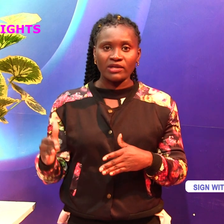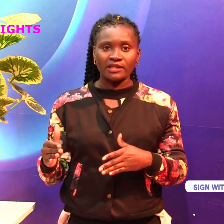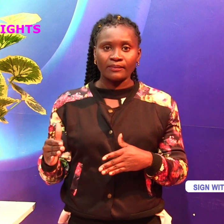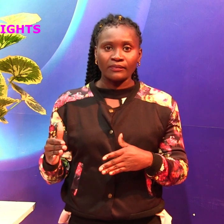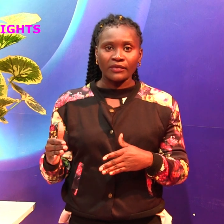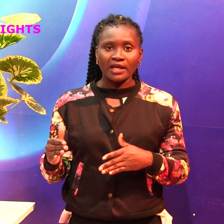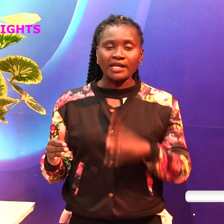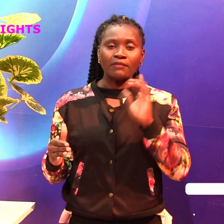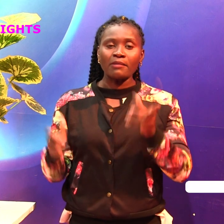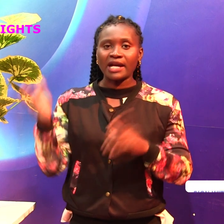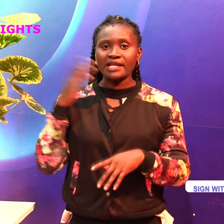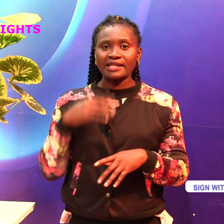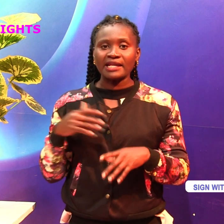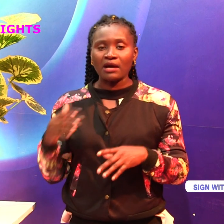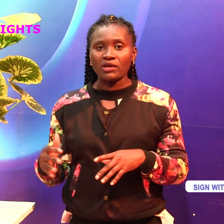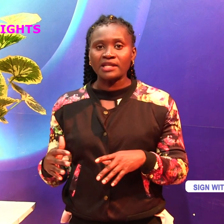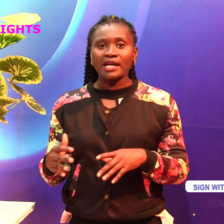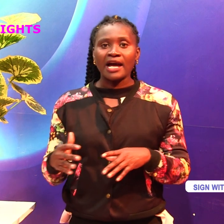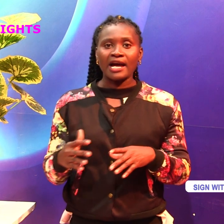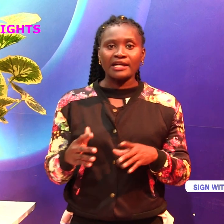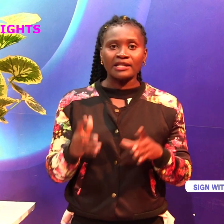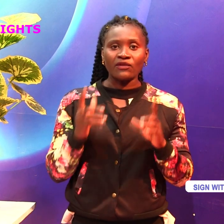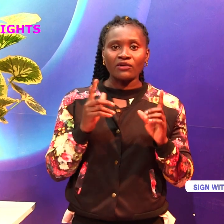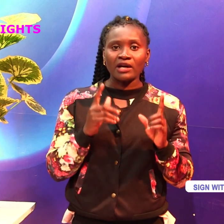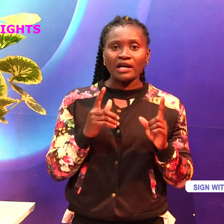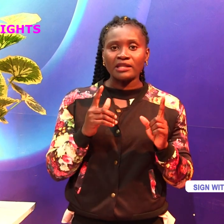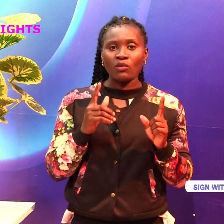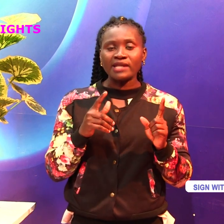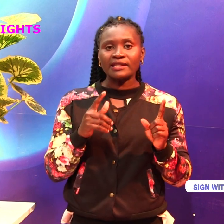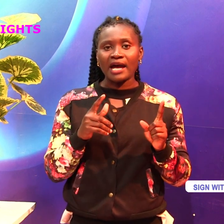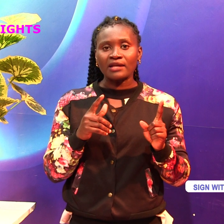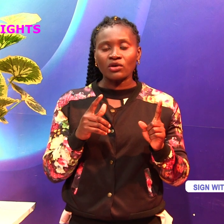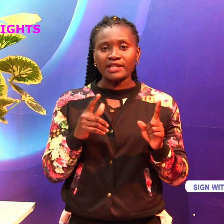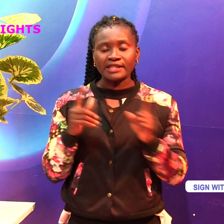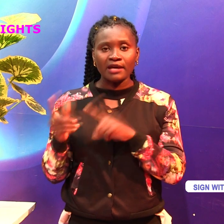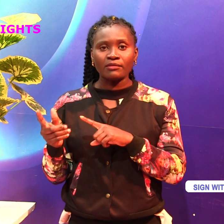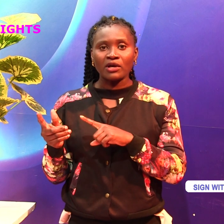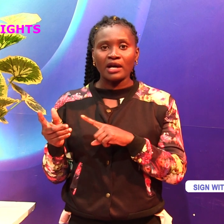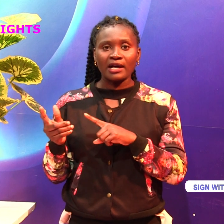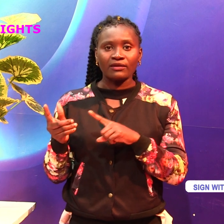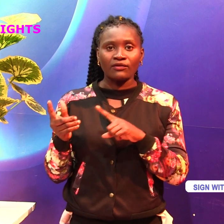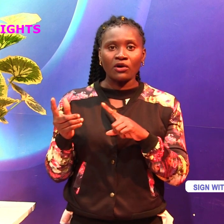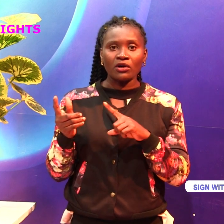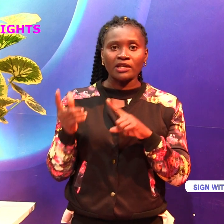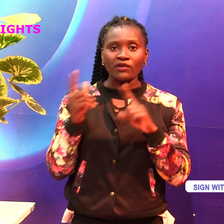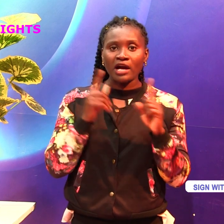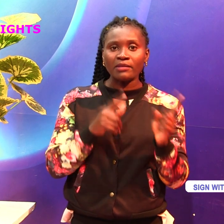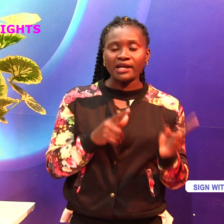Language. And remember, Kenya Sign Language, the words are not the same. For the